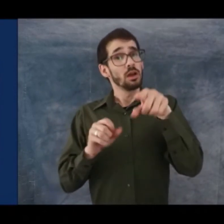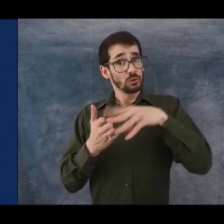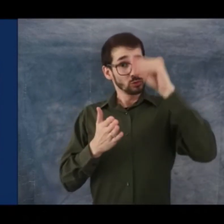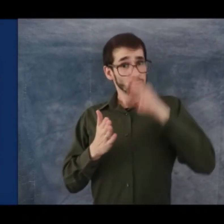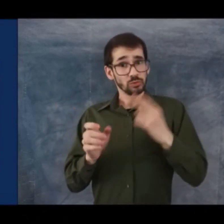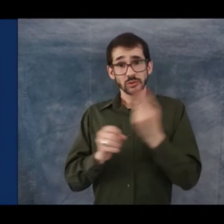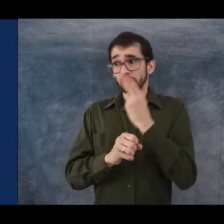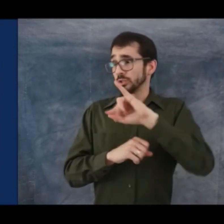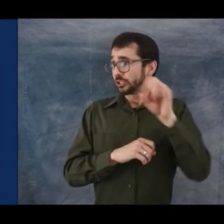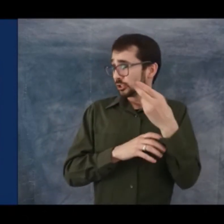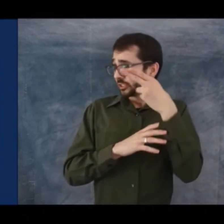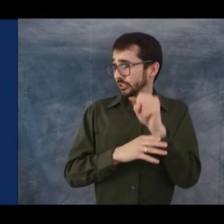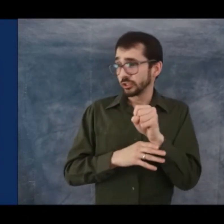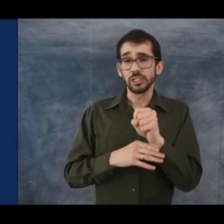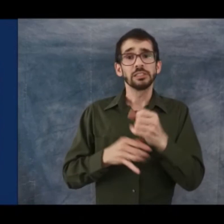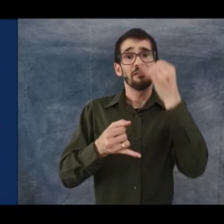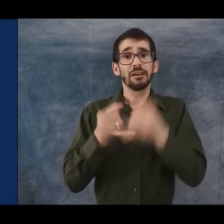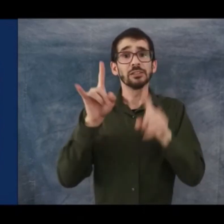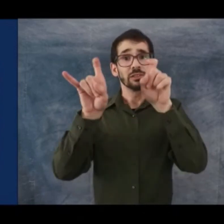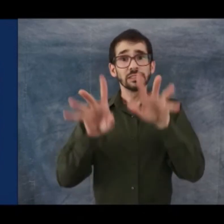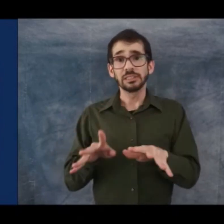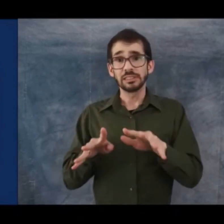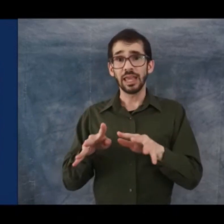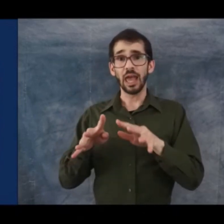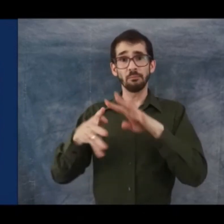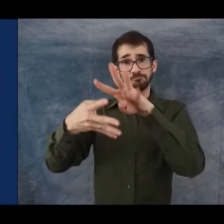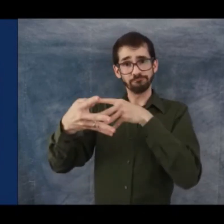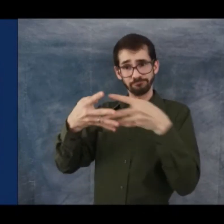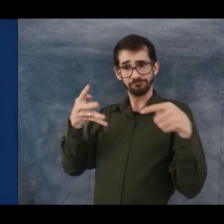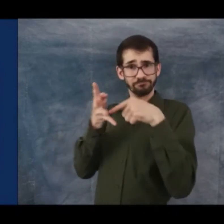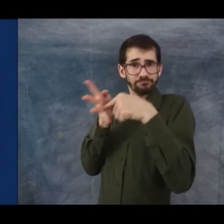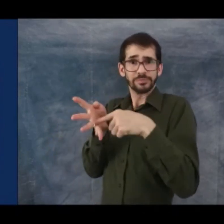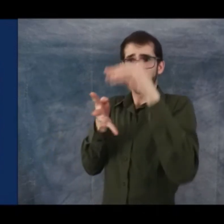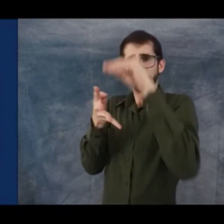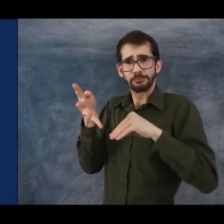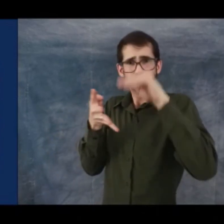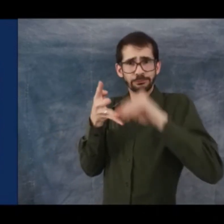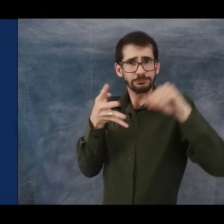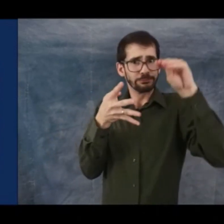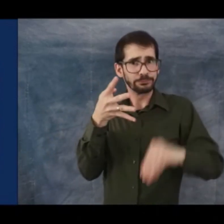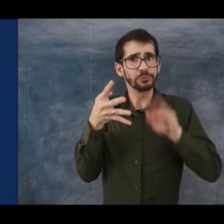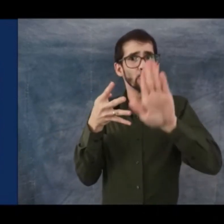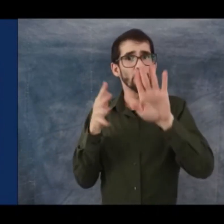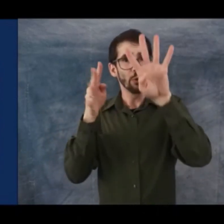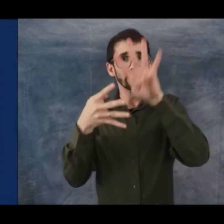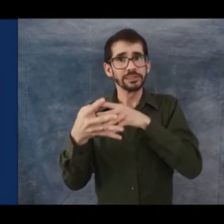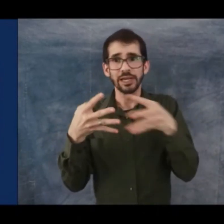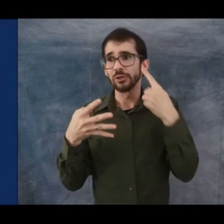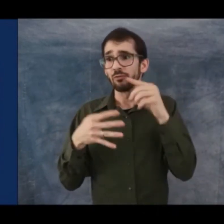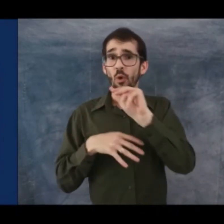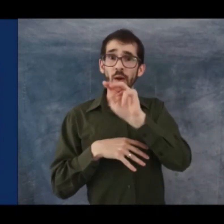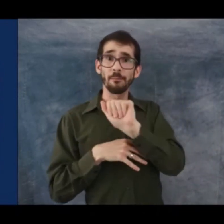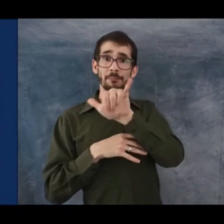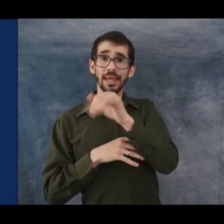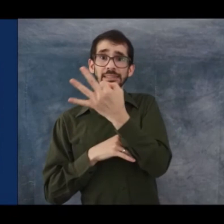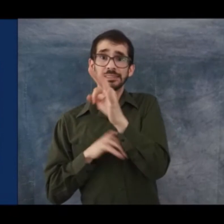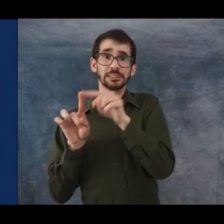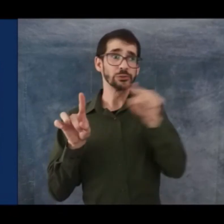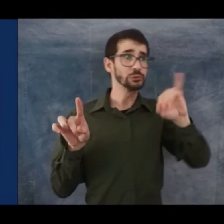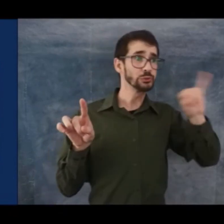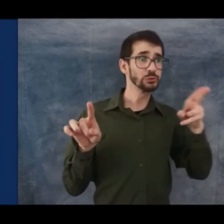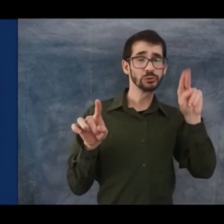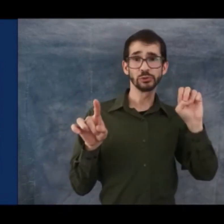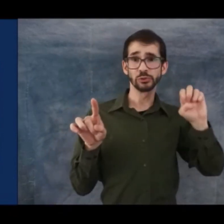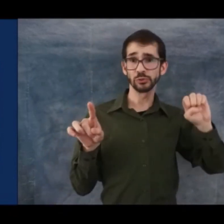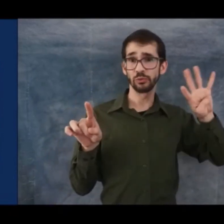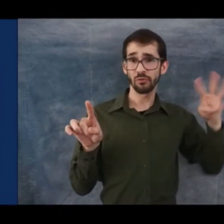to map out their specific schedule for May 19th through June 4th. This template can be accessed on the testing page of the Jordan